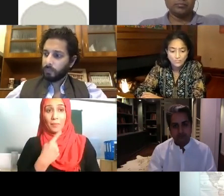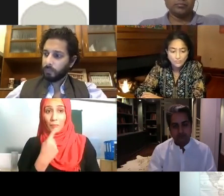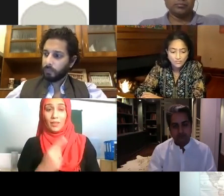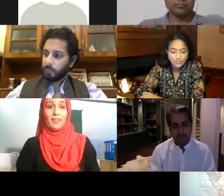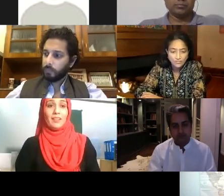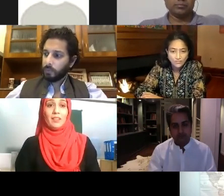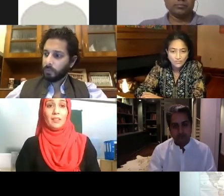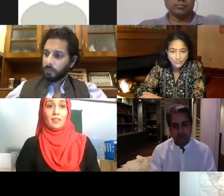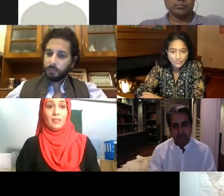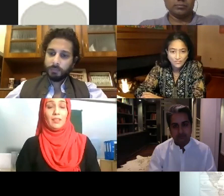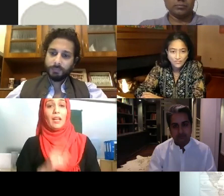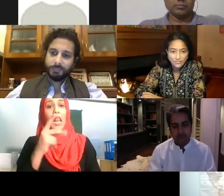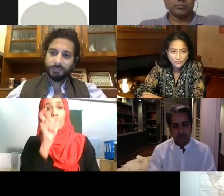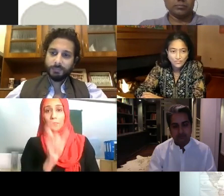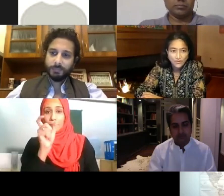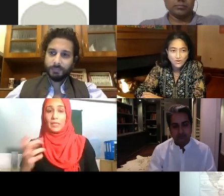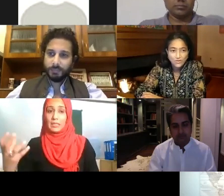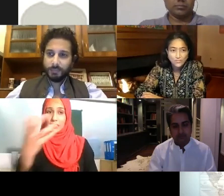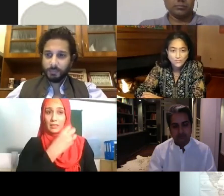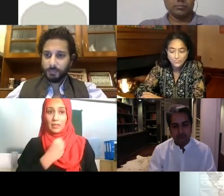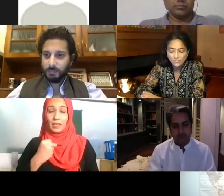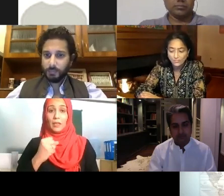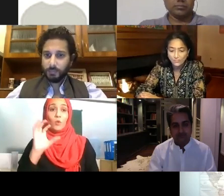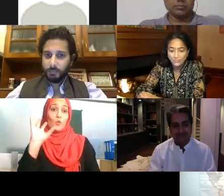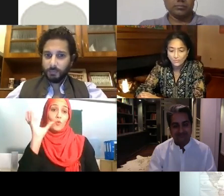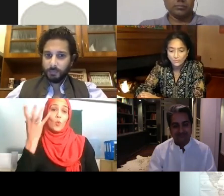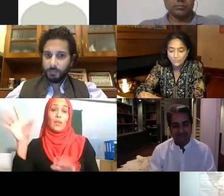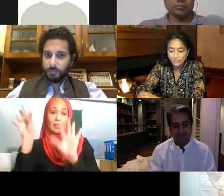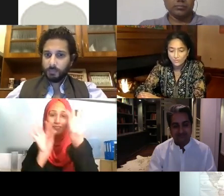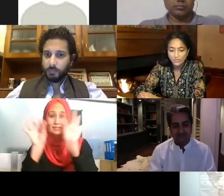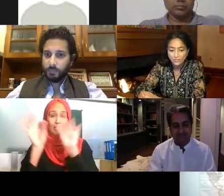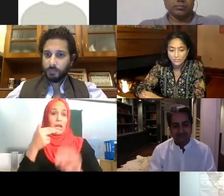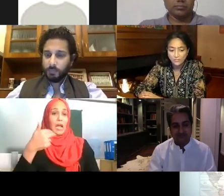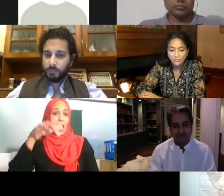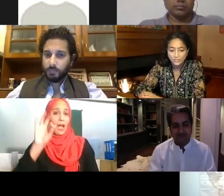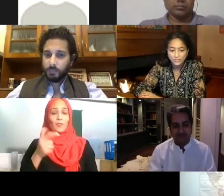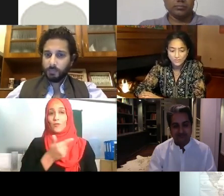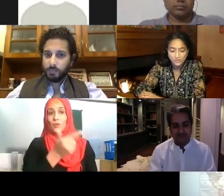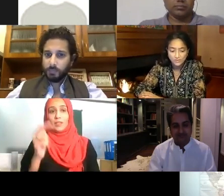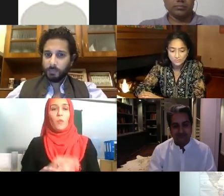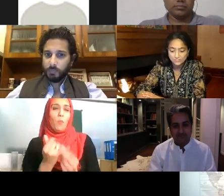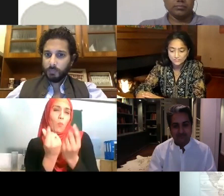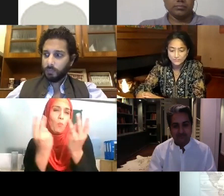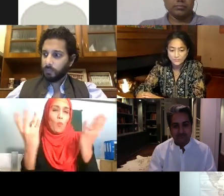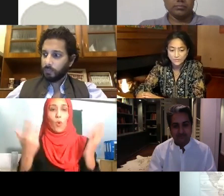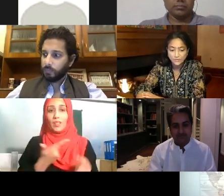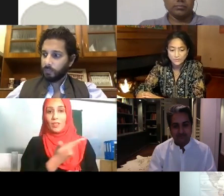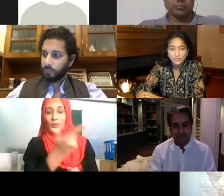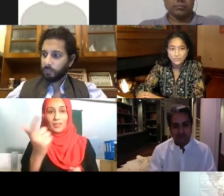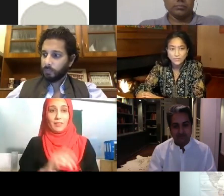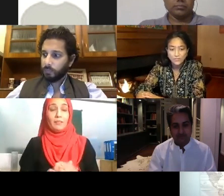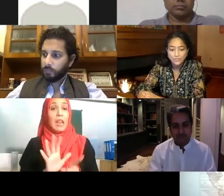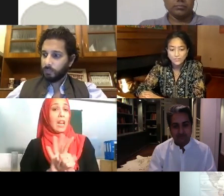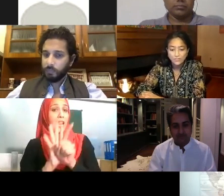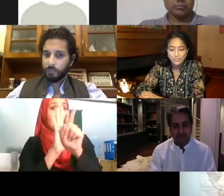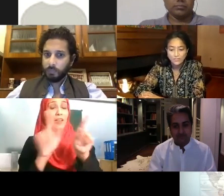of panelists from across the world, actually. These are a lot of these people are people who are leaders in